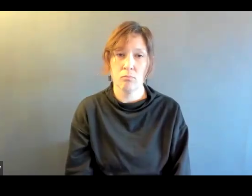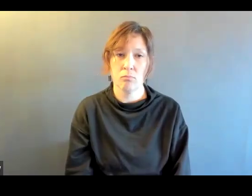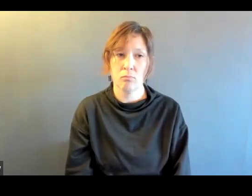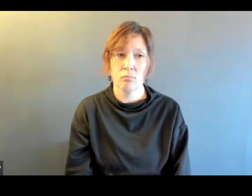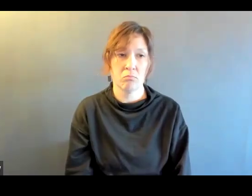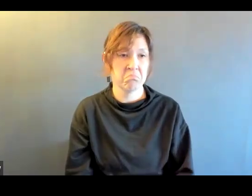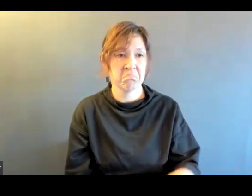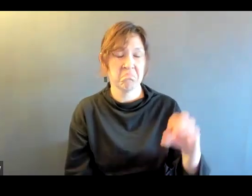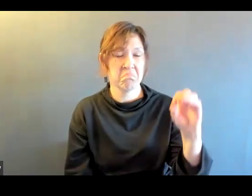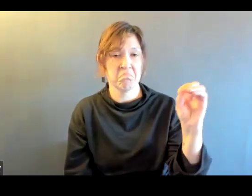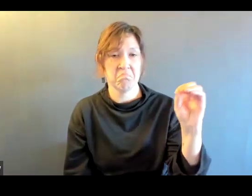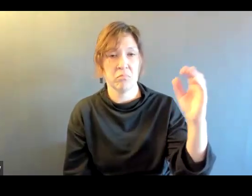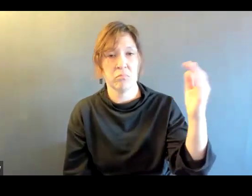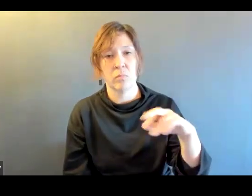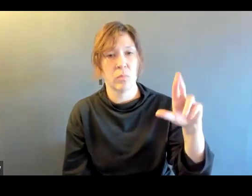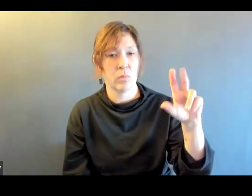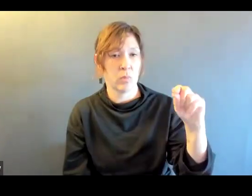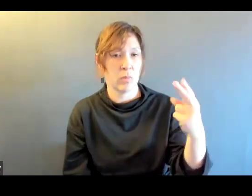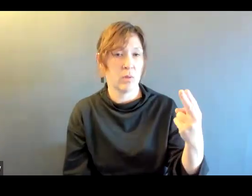Ruth Wong.